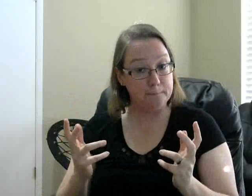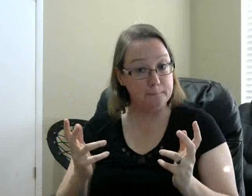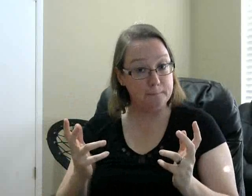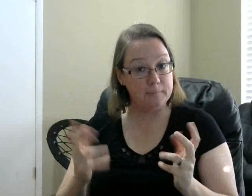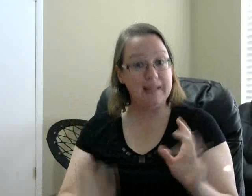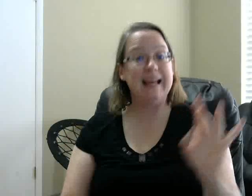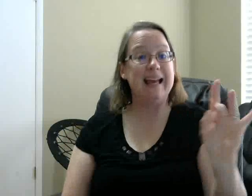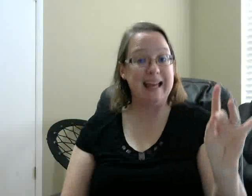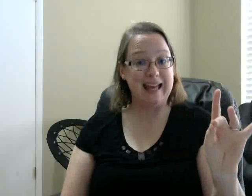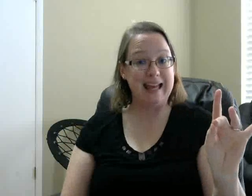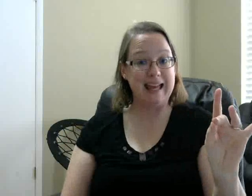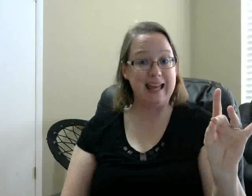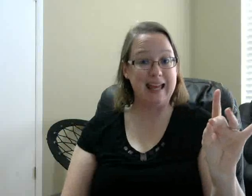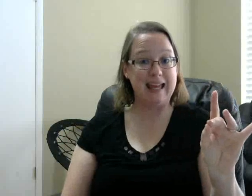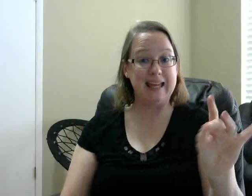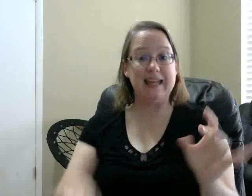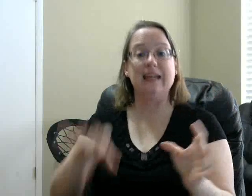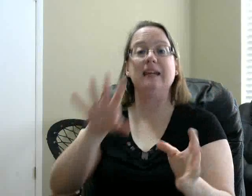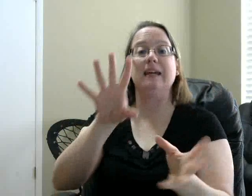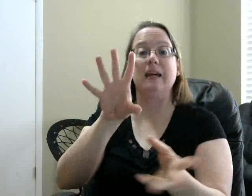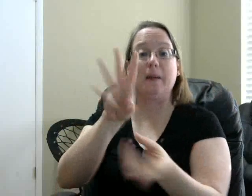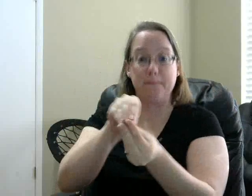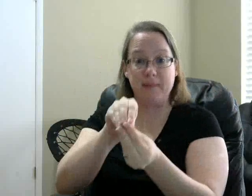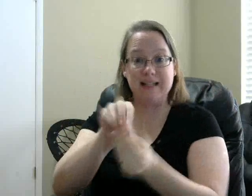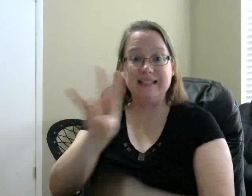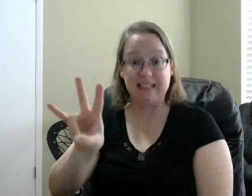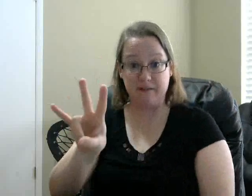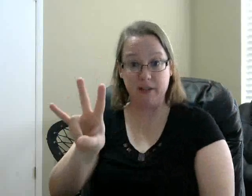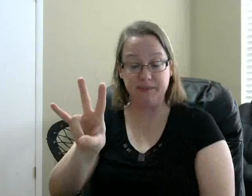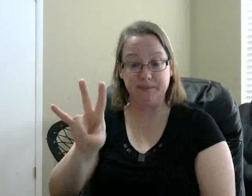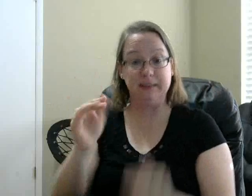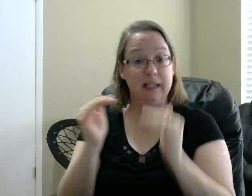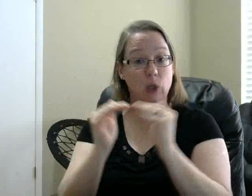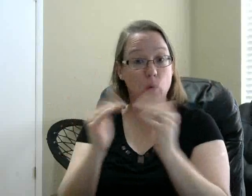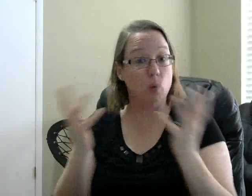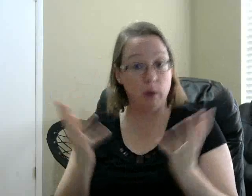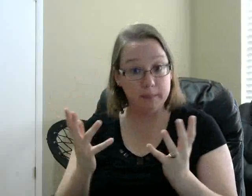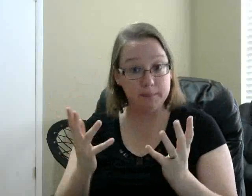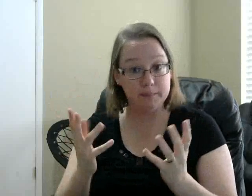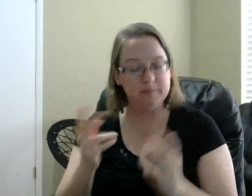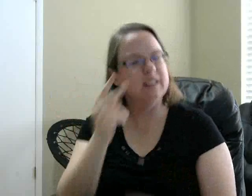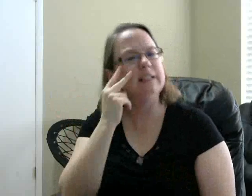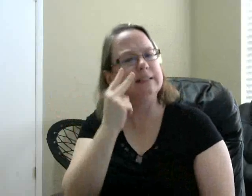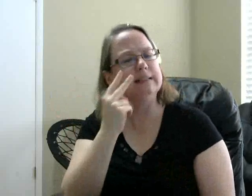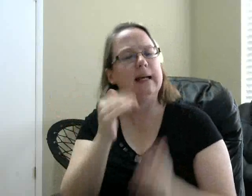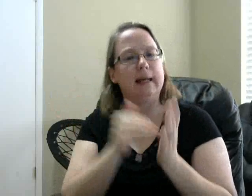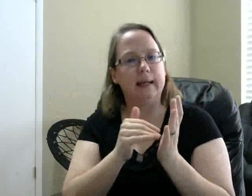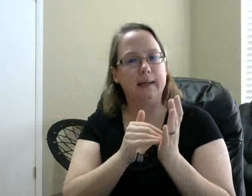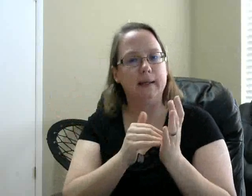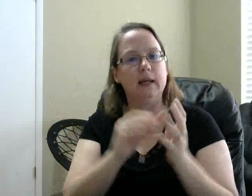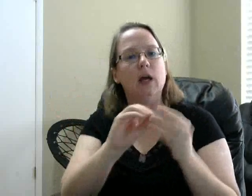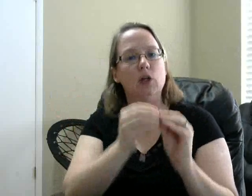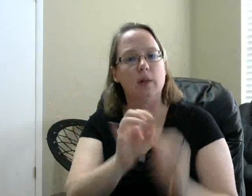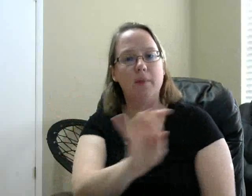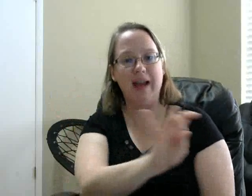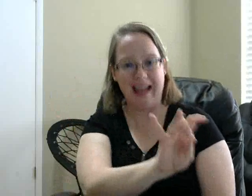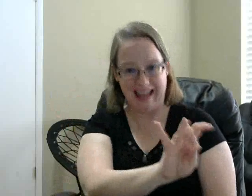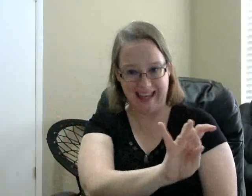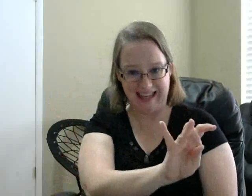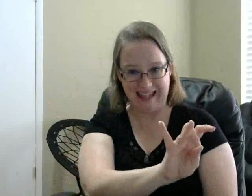8 plus 7? Well, if you can still read this, 8 is right here. Right? We're going to add 7